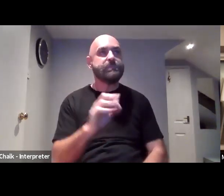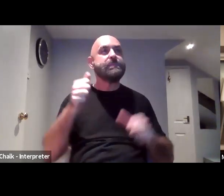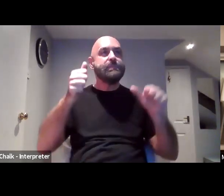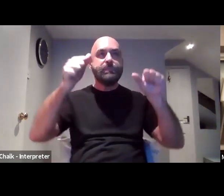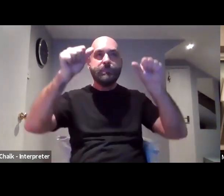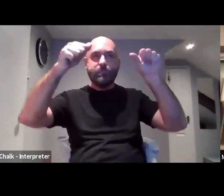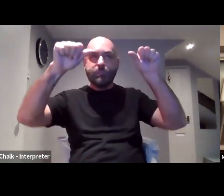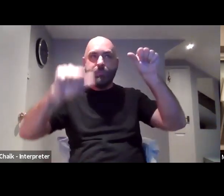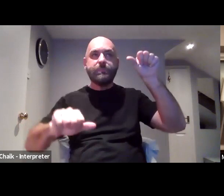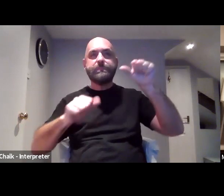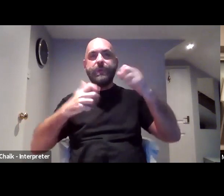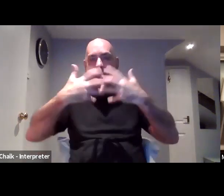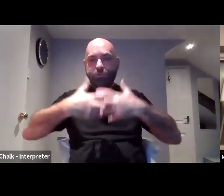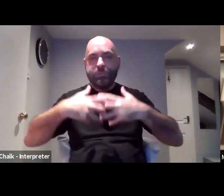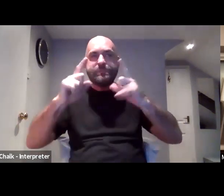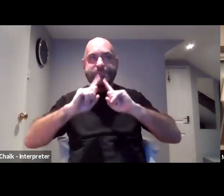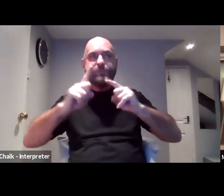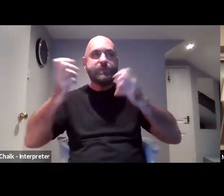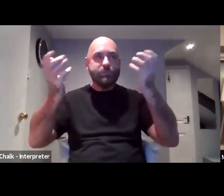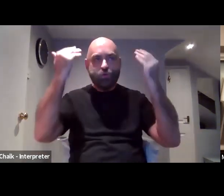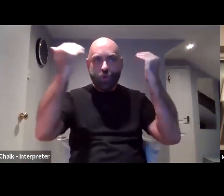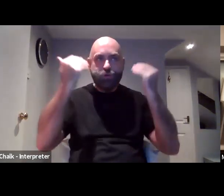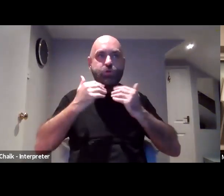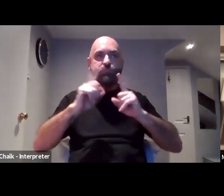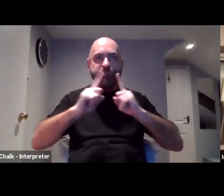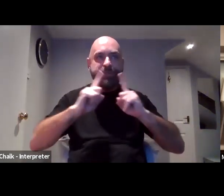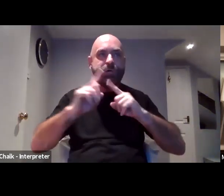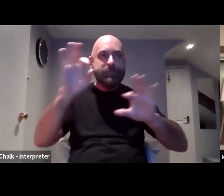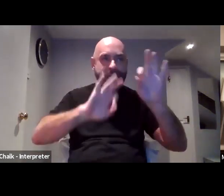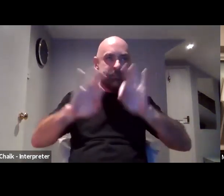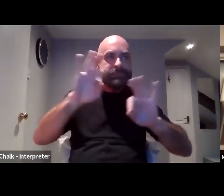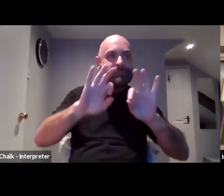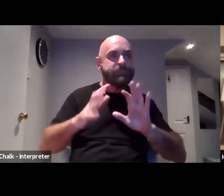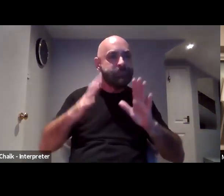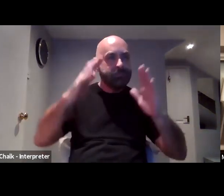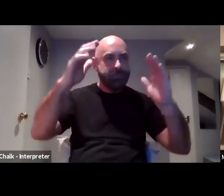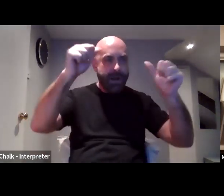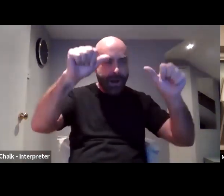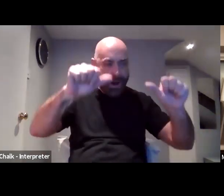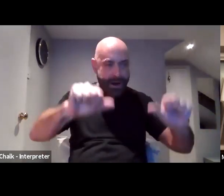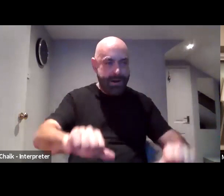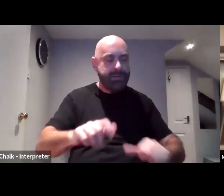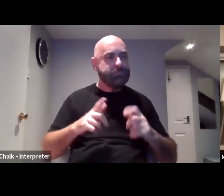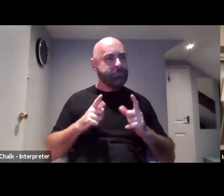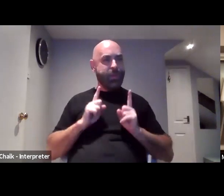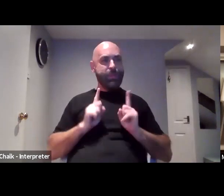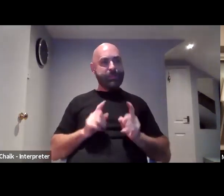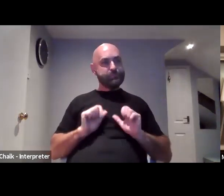doctors. Engineers, teachers, judges, professors, scientists. So that's pretty